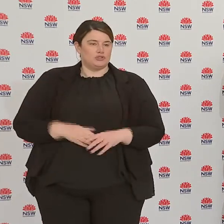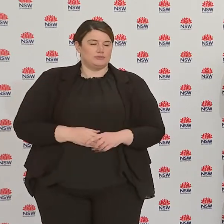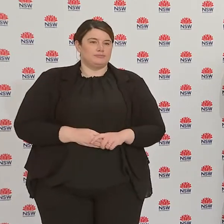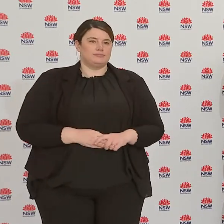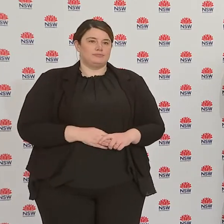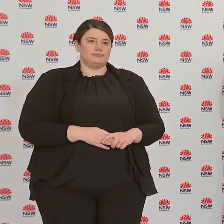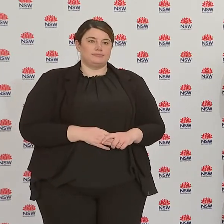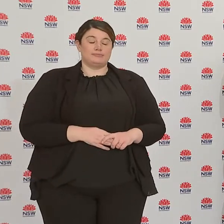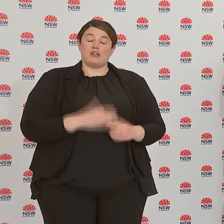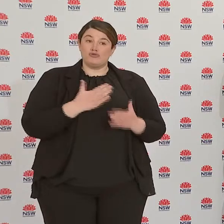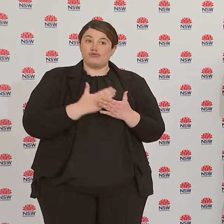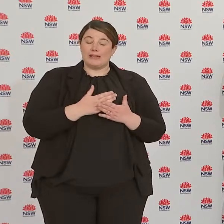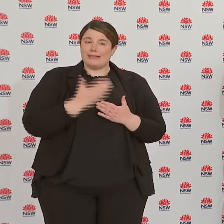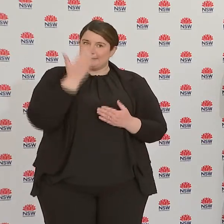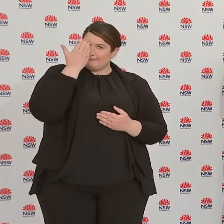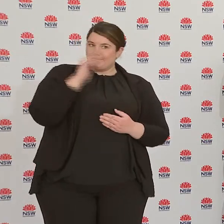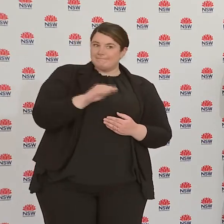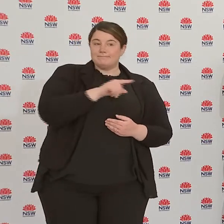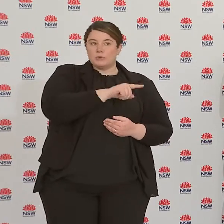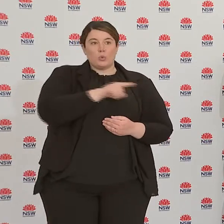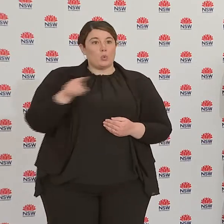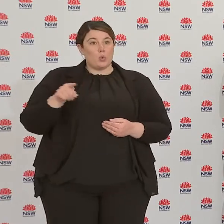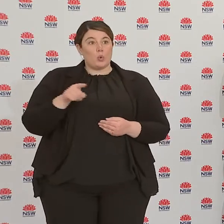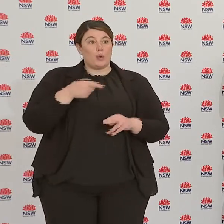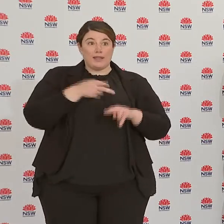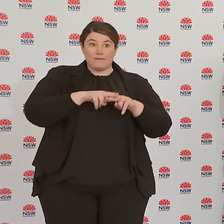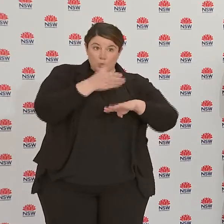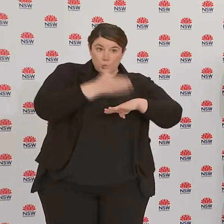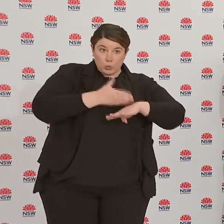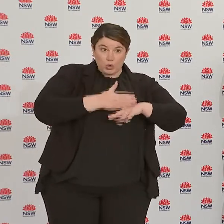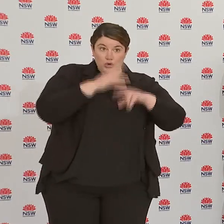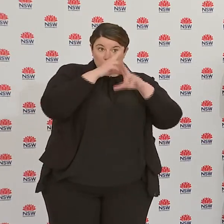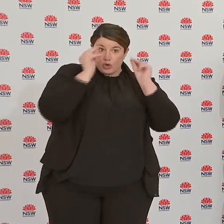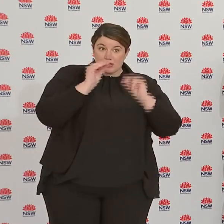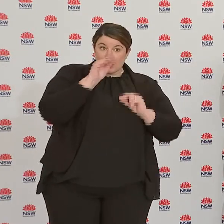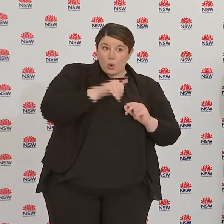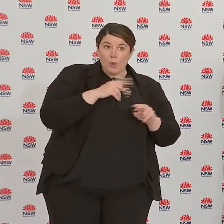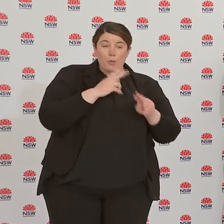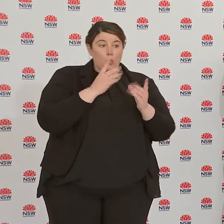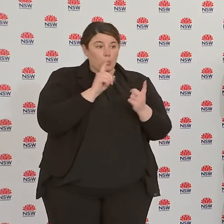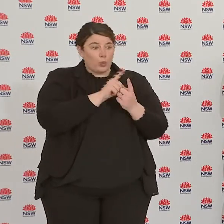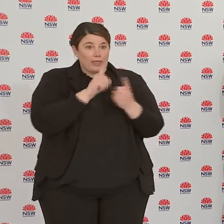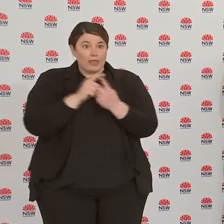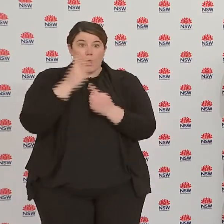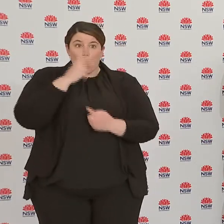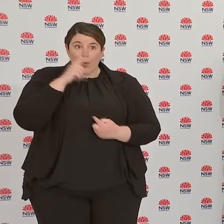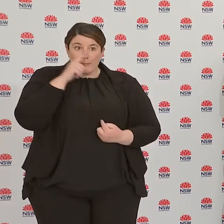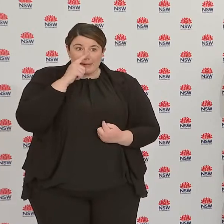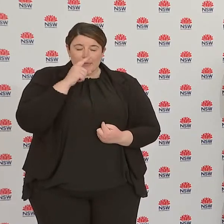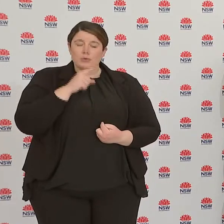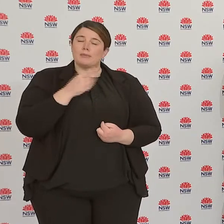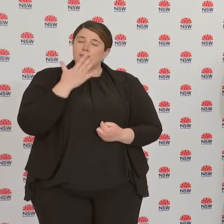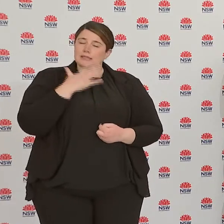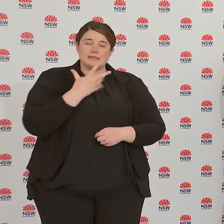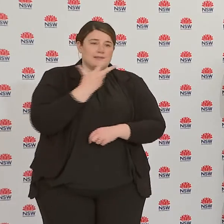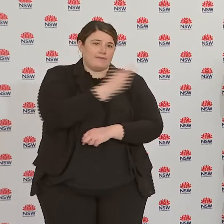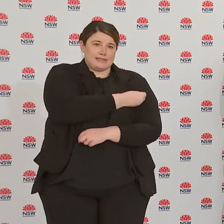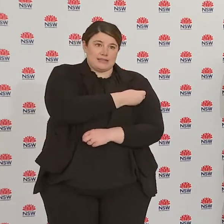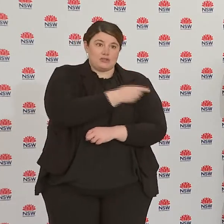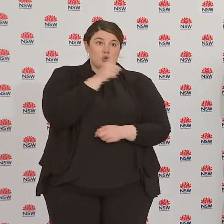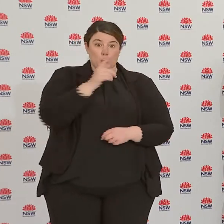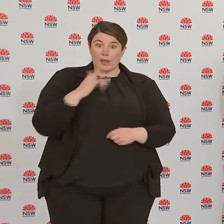lesson. I urge anyone in aged care to take up vaccination. You will have other